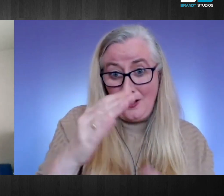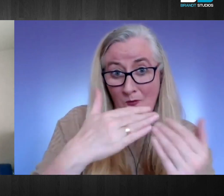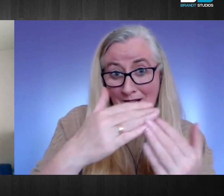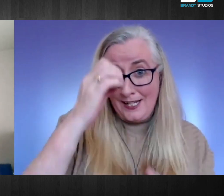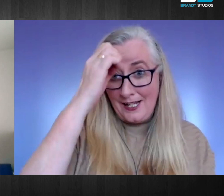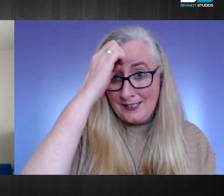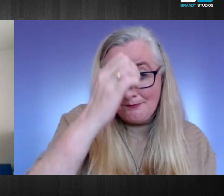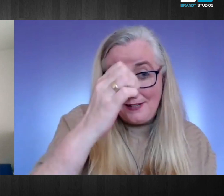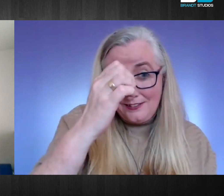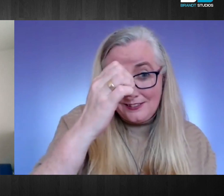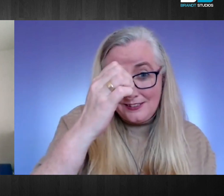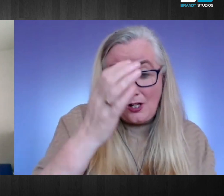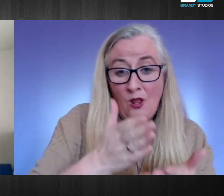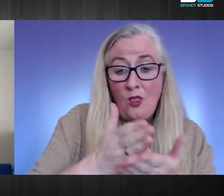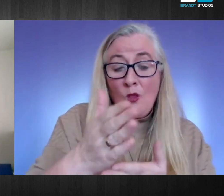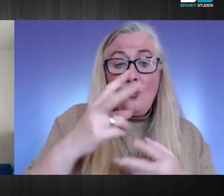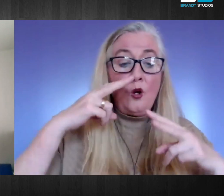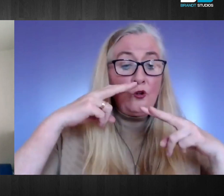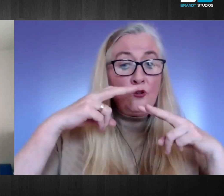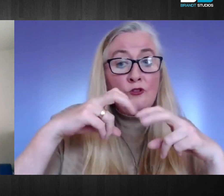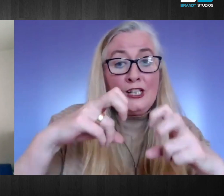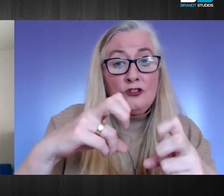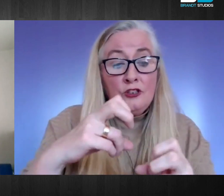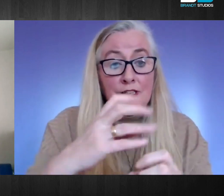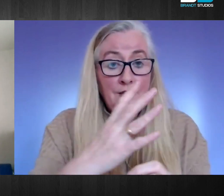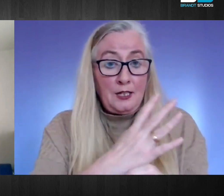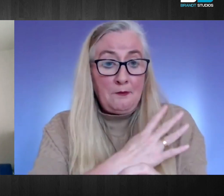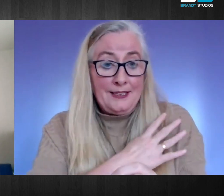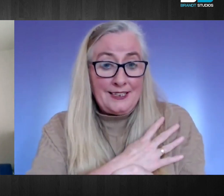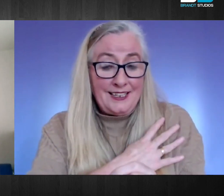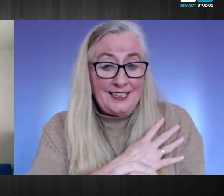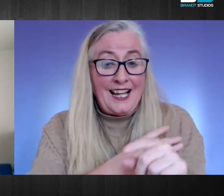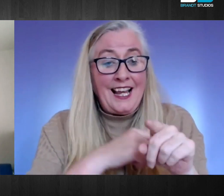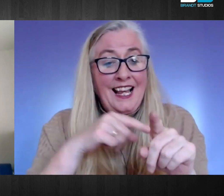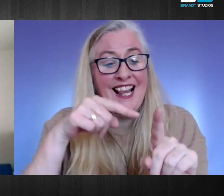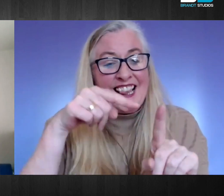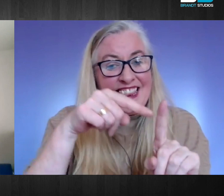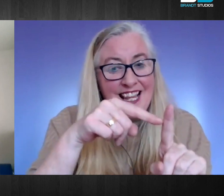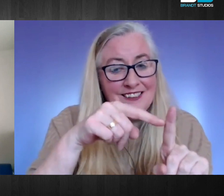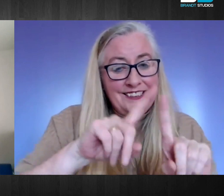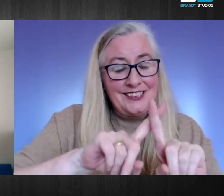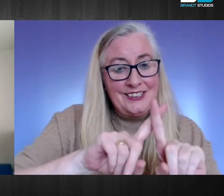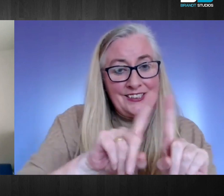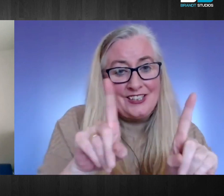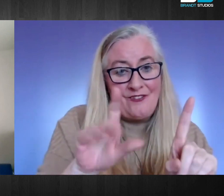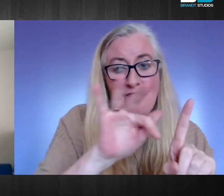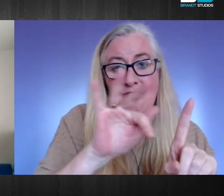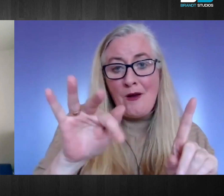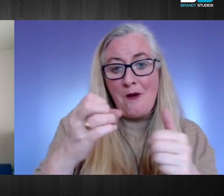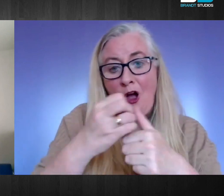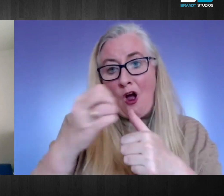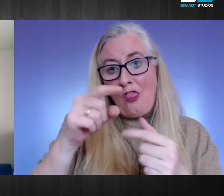the research community is quite different between those calls that were out already